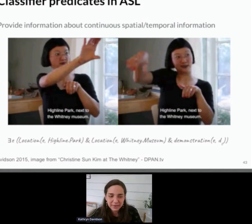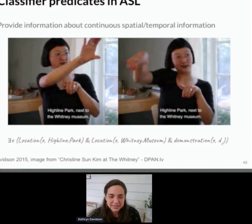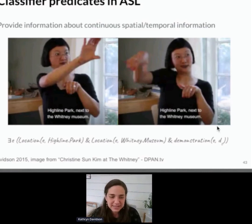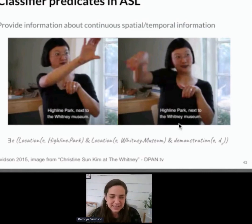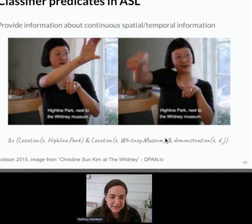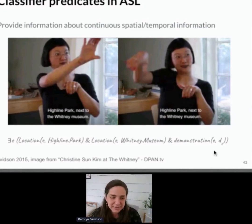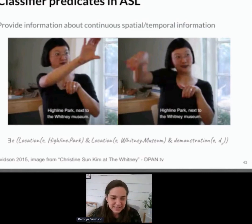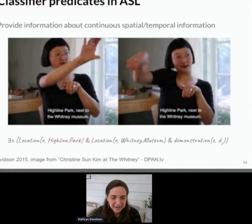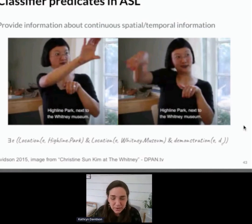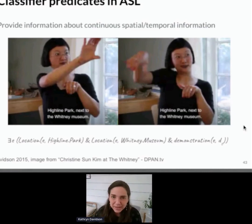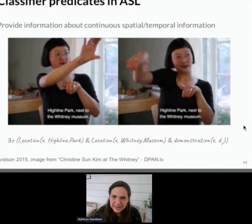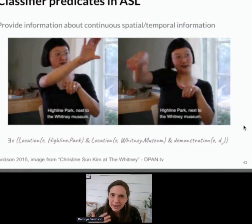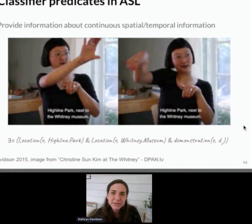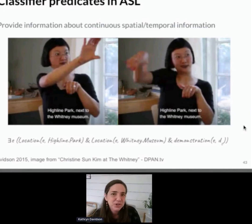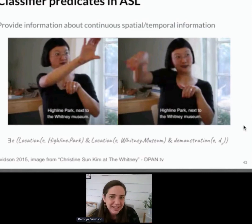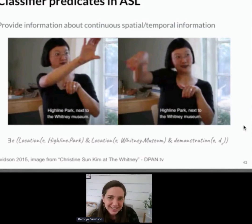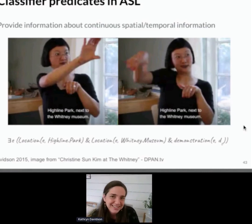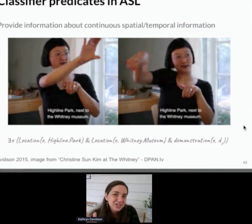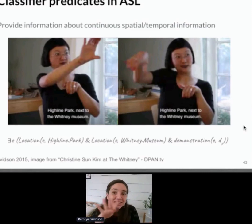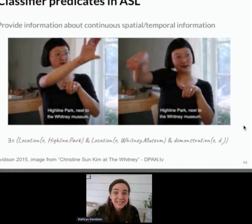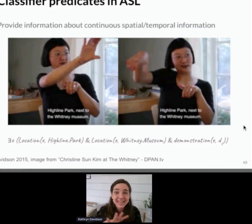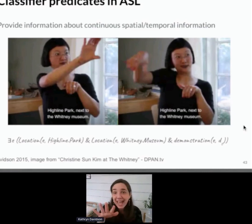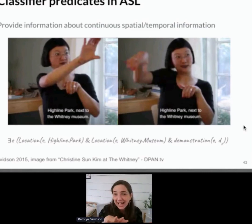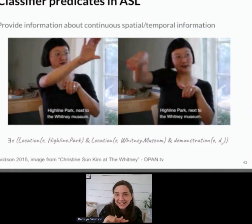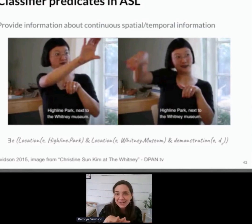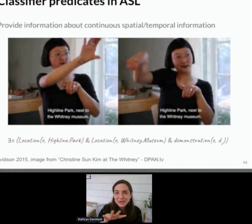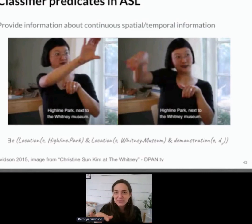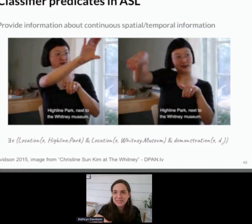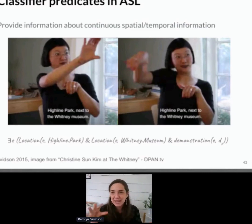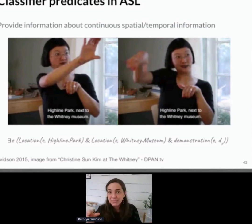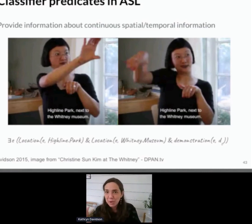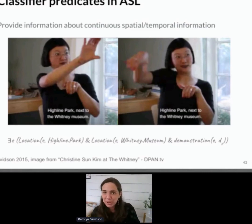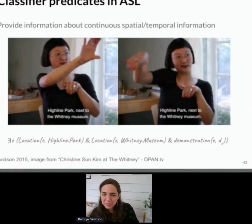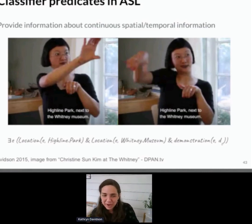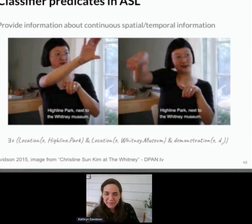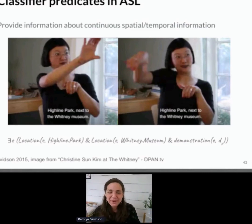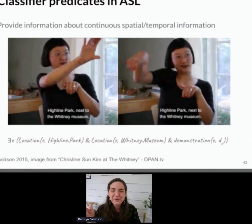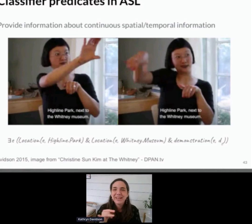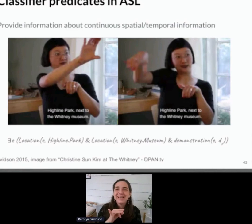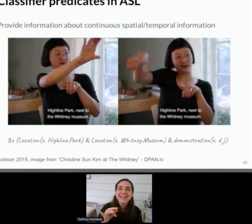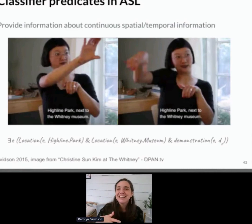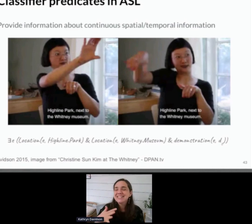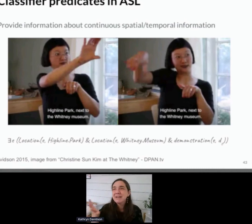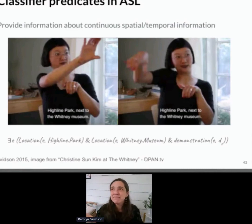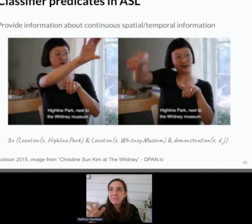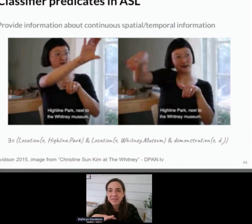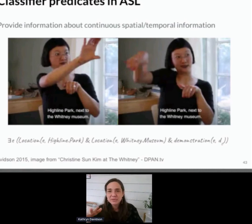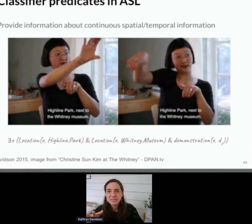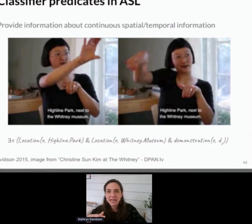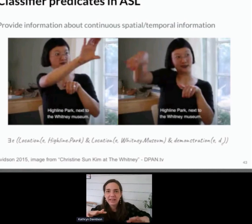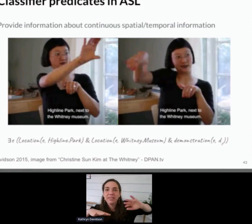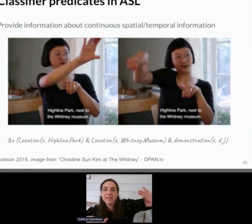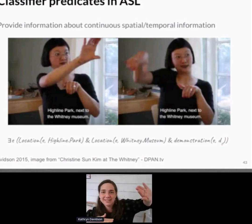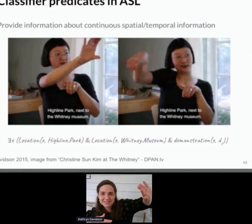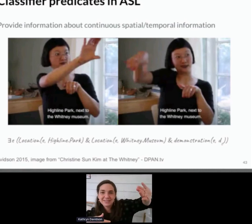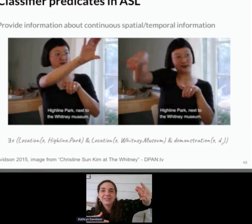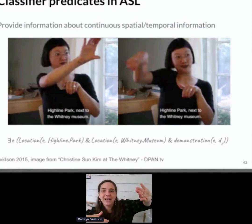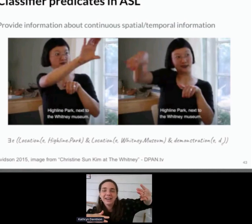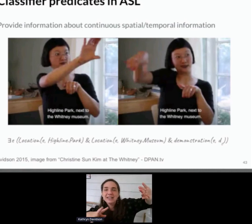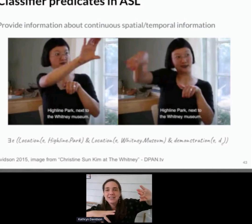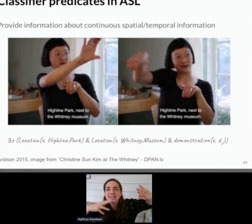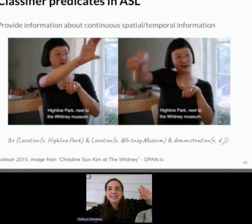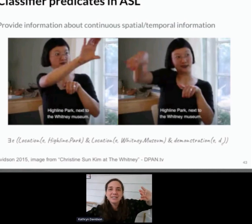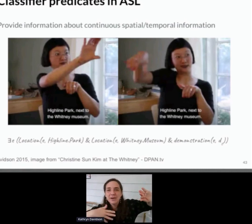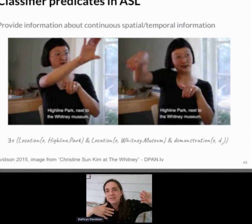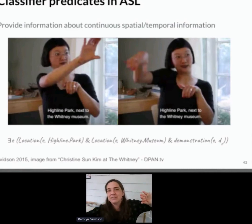outside of the linguistic system by saying, oh, we can demonstrate things just like the cat was like meow, meow, meow. We can say, this was like this,